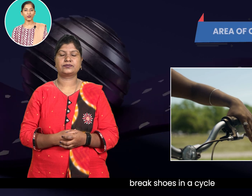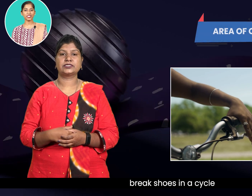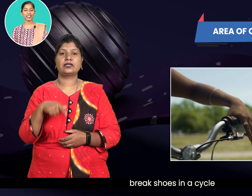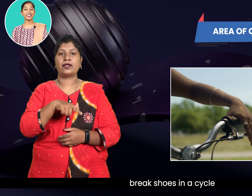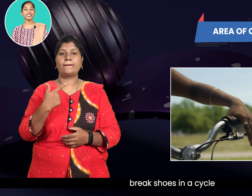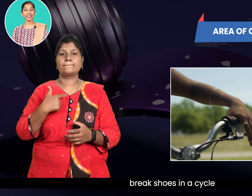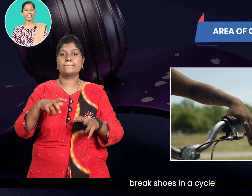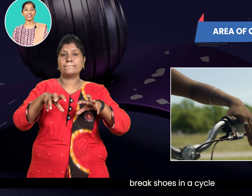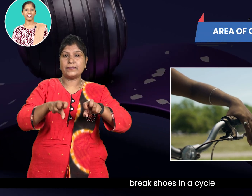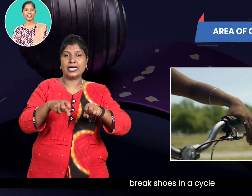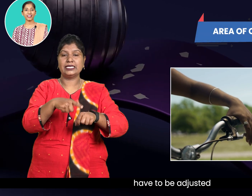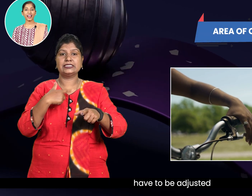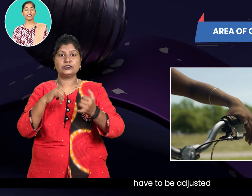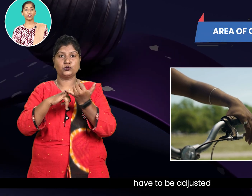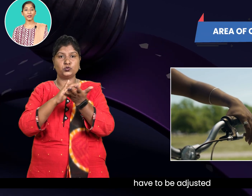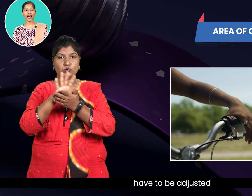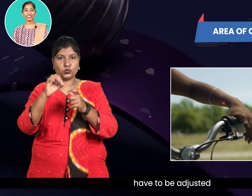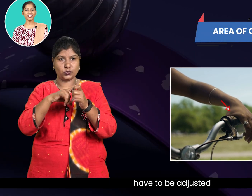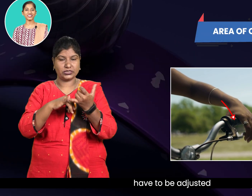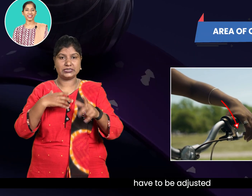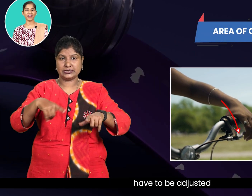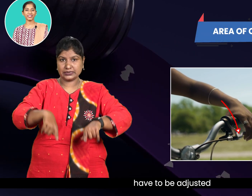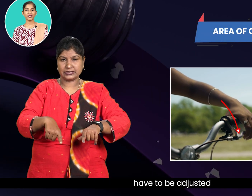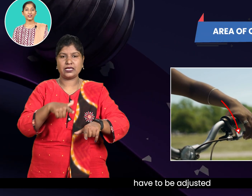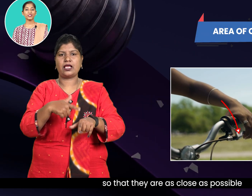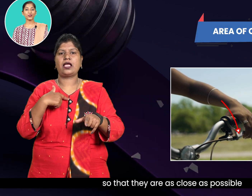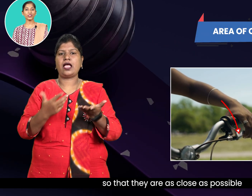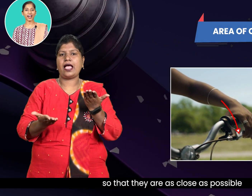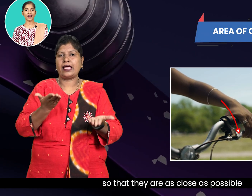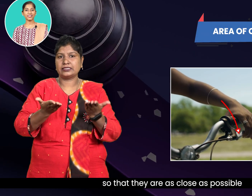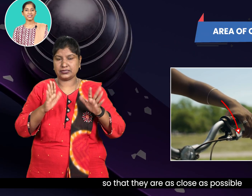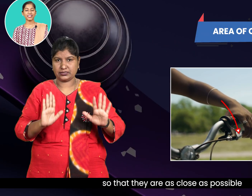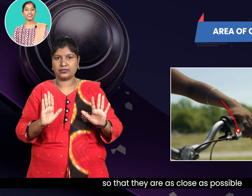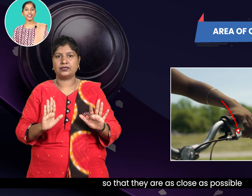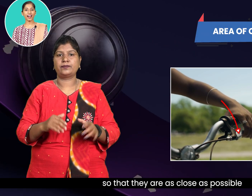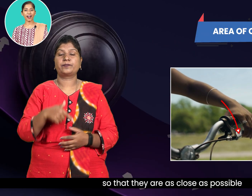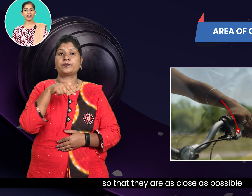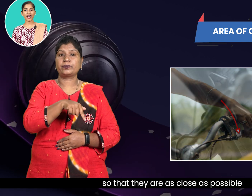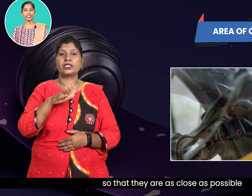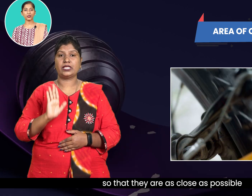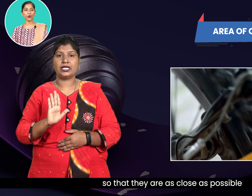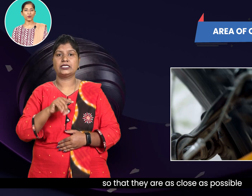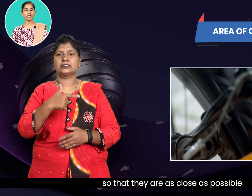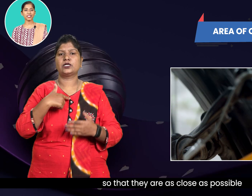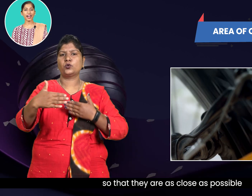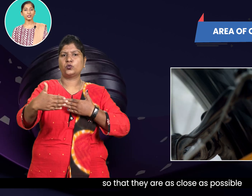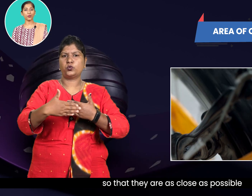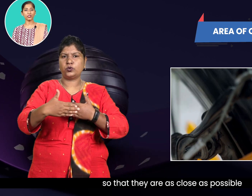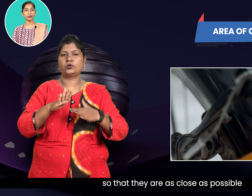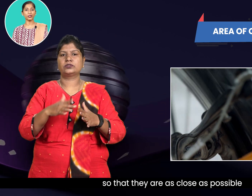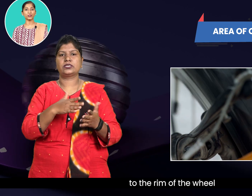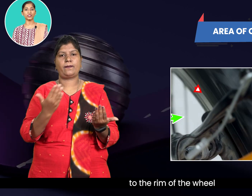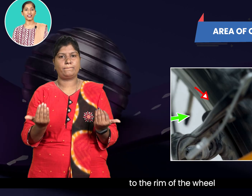brake shoes in a cycle have to be adjusted so that they are as close